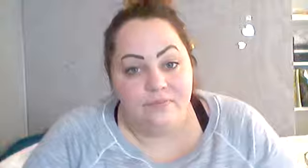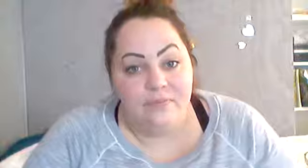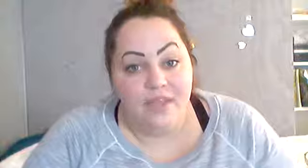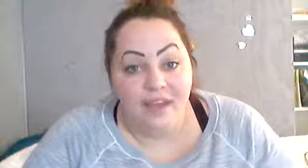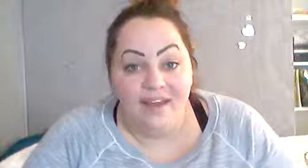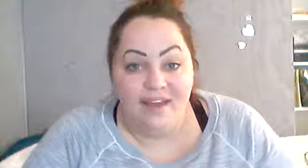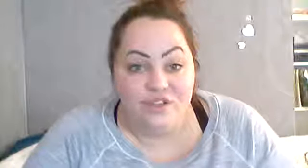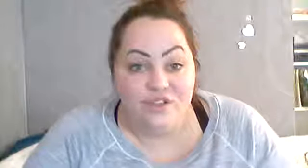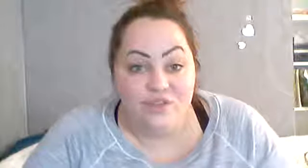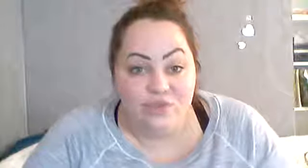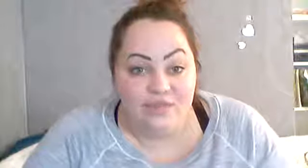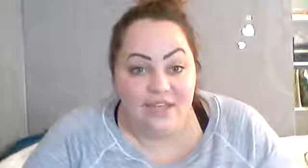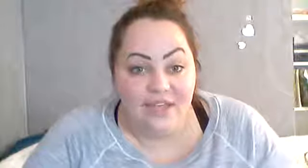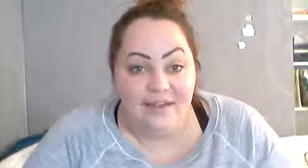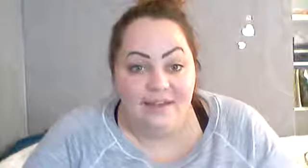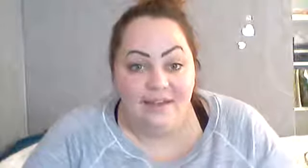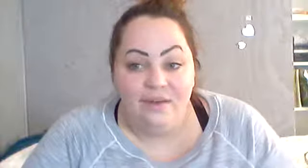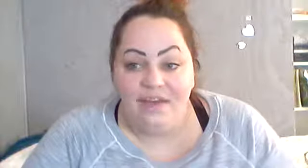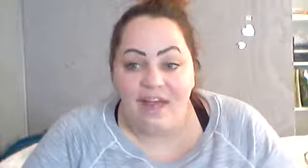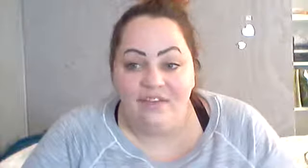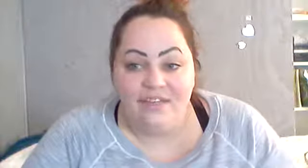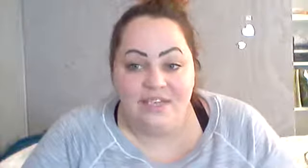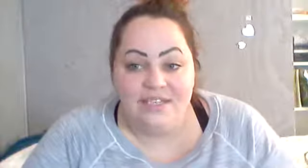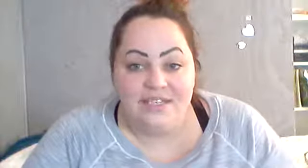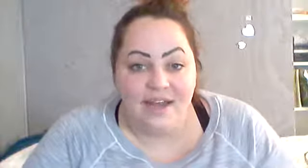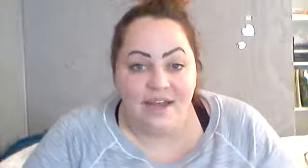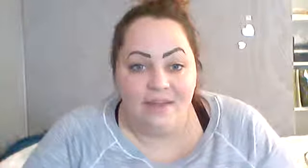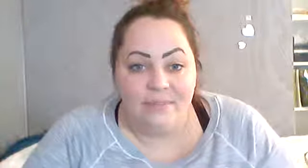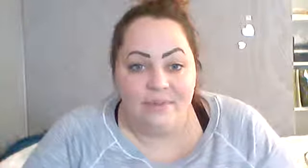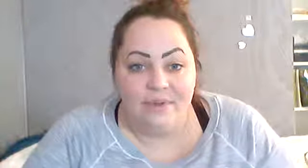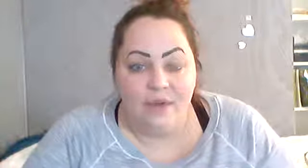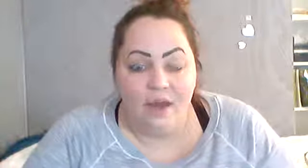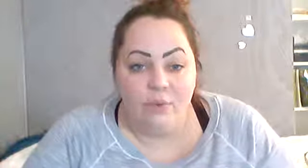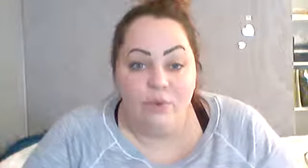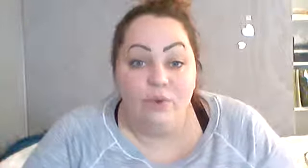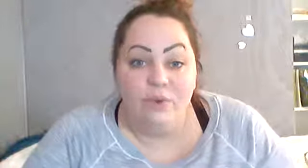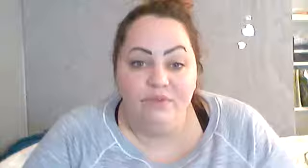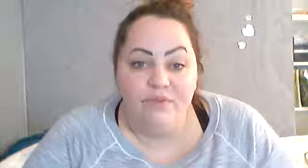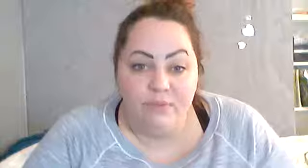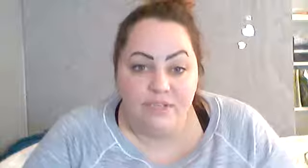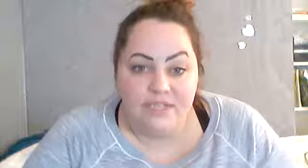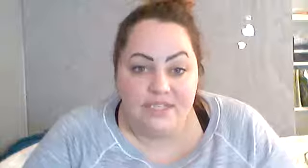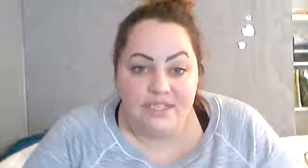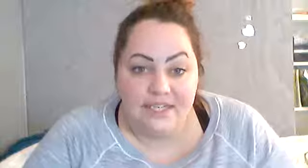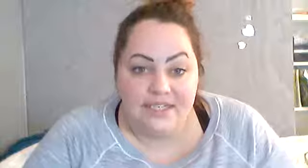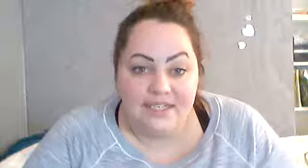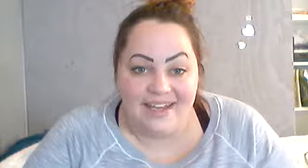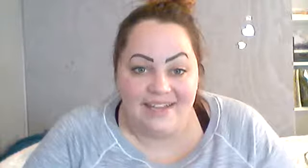Yeah, and I'll see you Tuesday. We'll get everything set up. We will review the emergency signs in class.